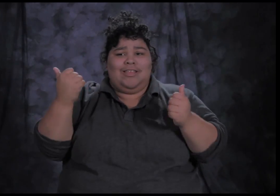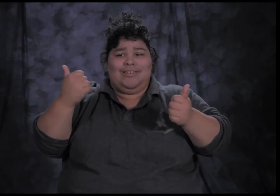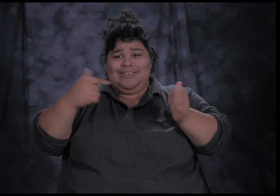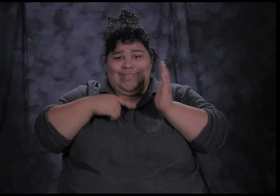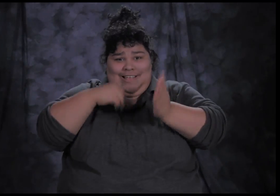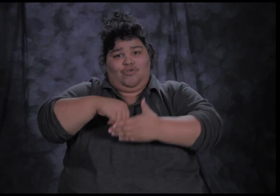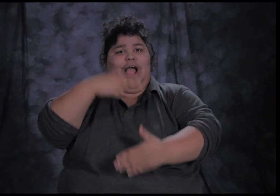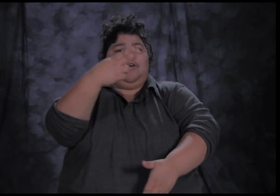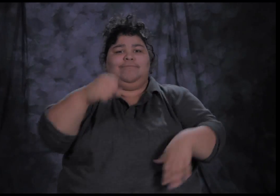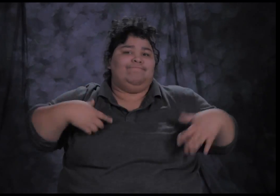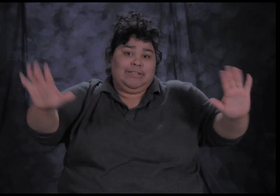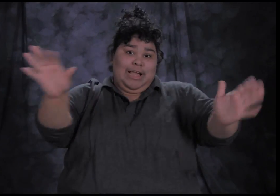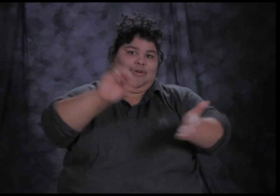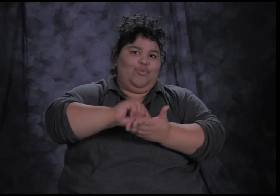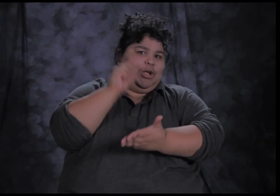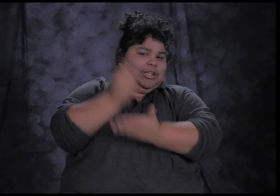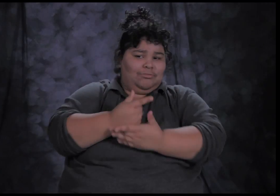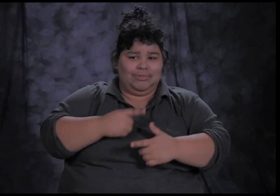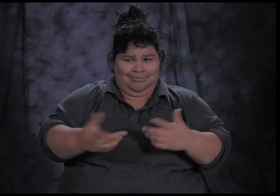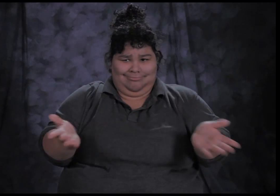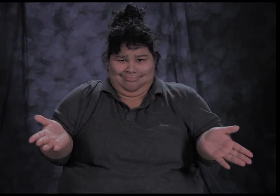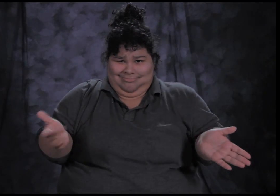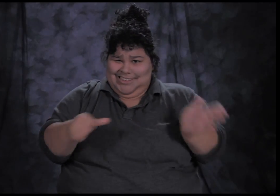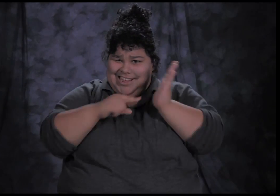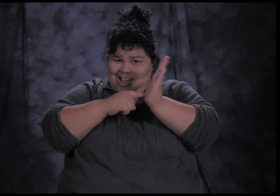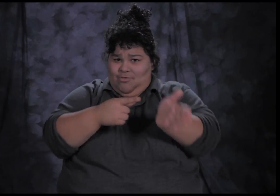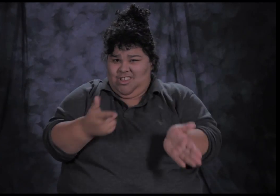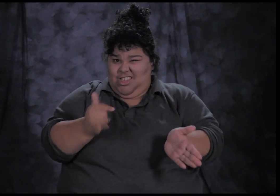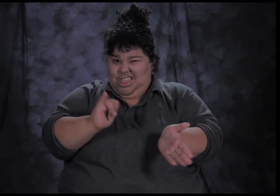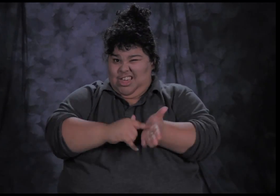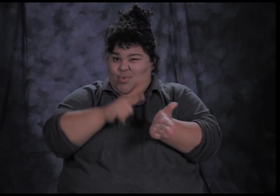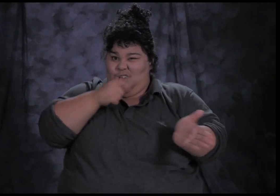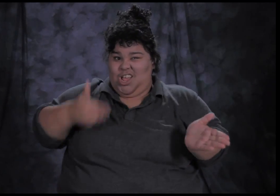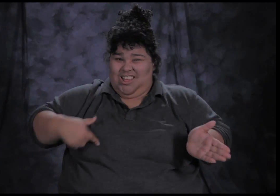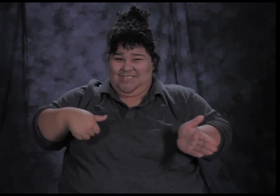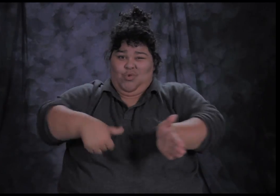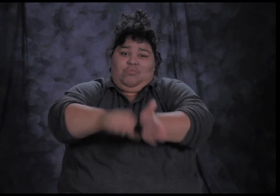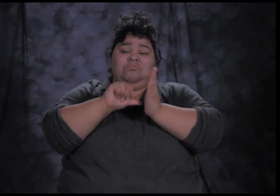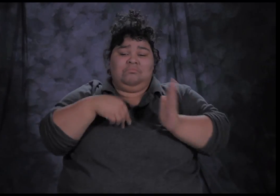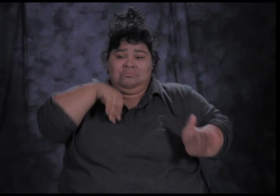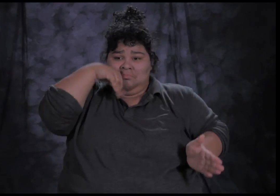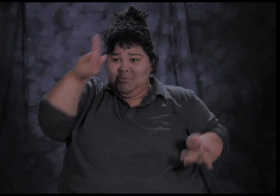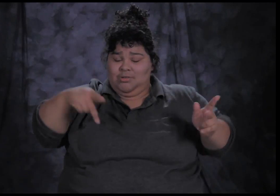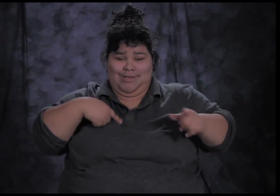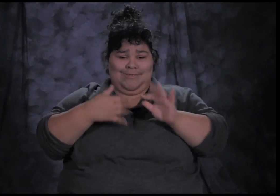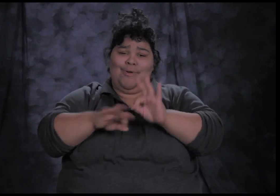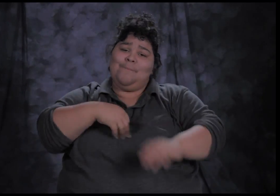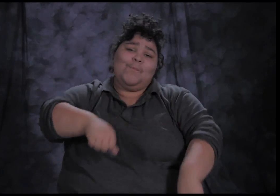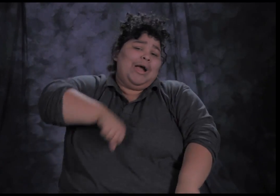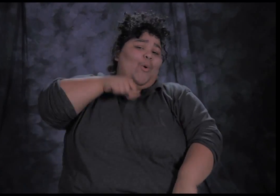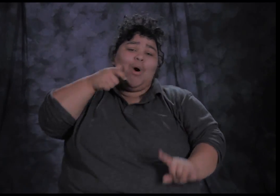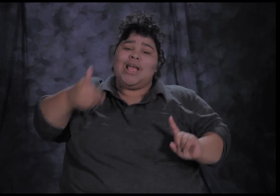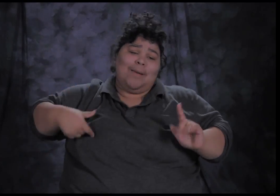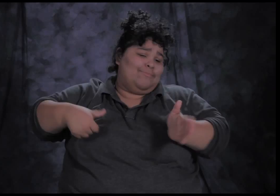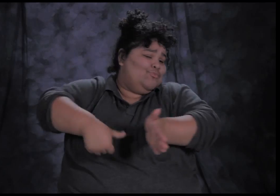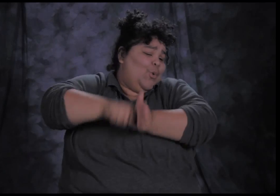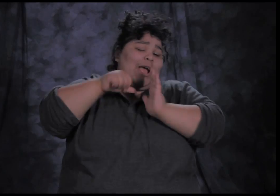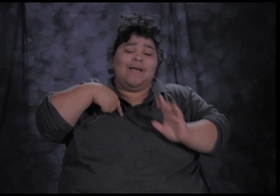of. I'm about to graduate high school, so I don't really care. I'm proud of who I am. I'm proud of where I'm